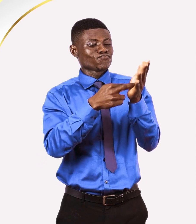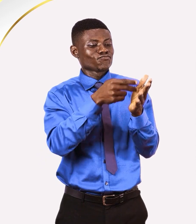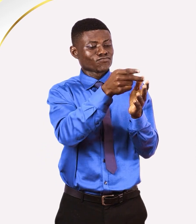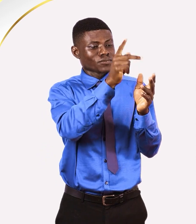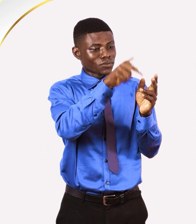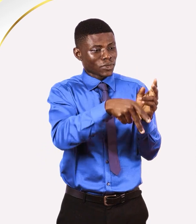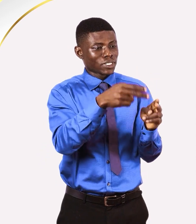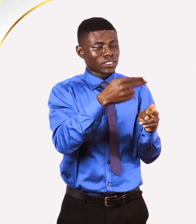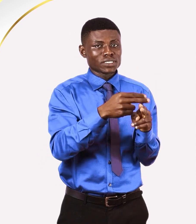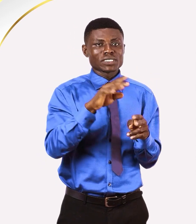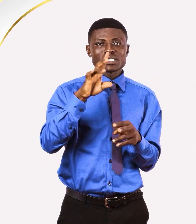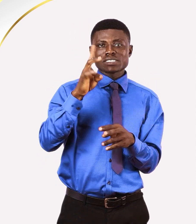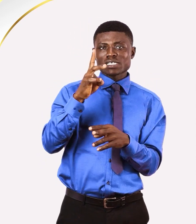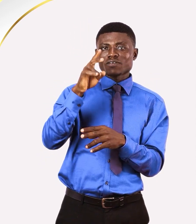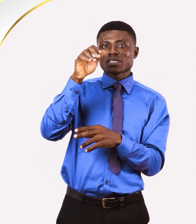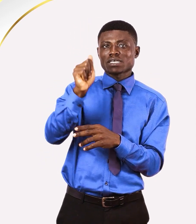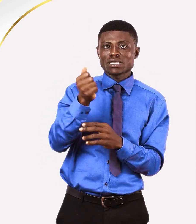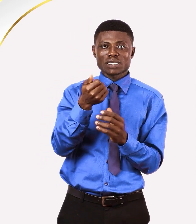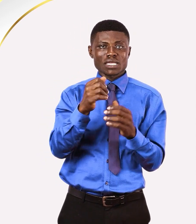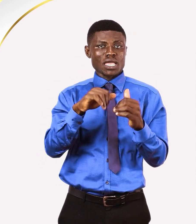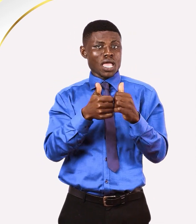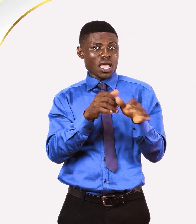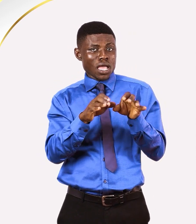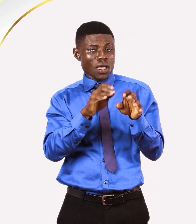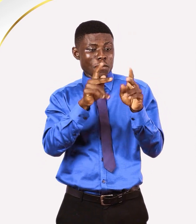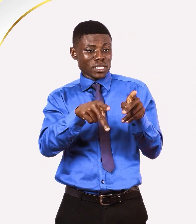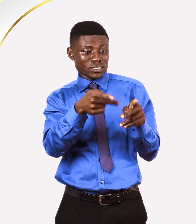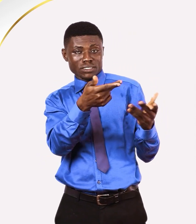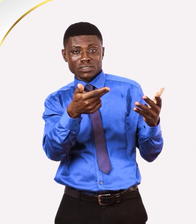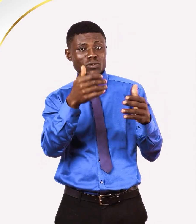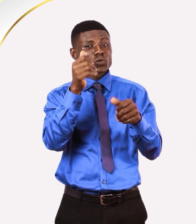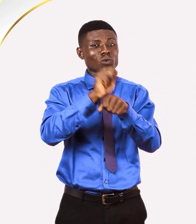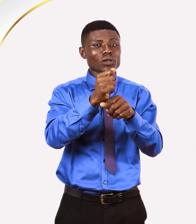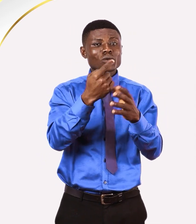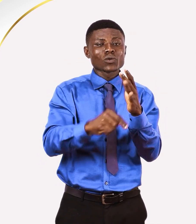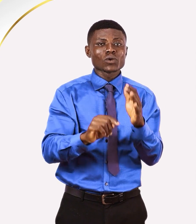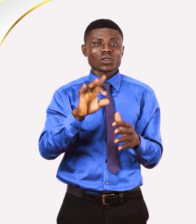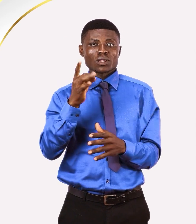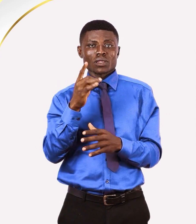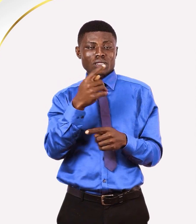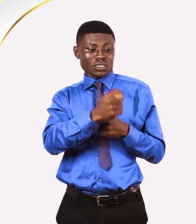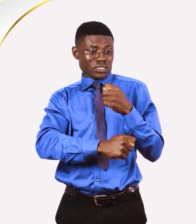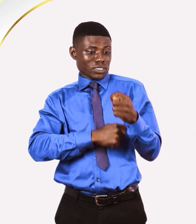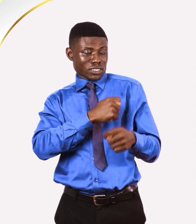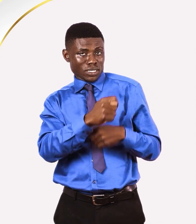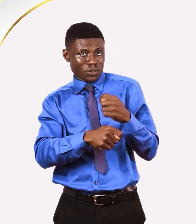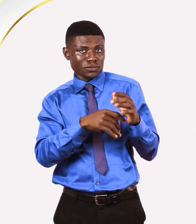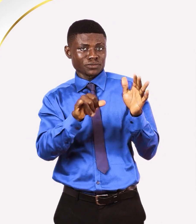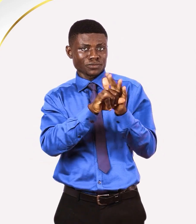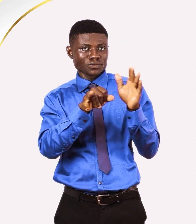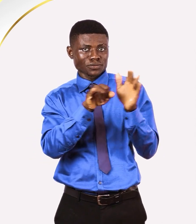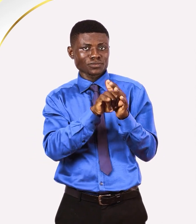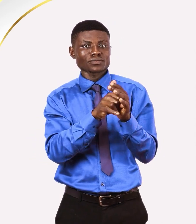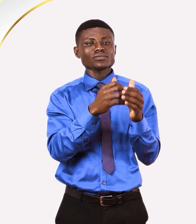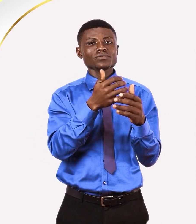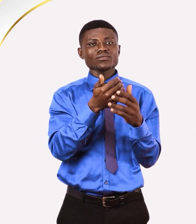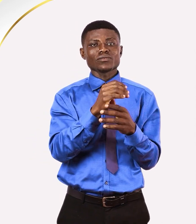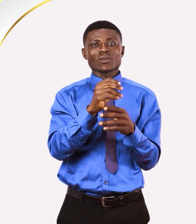of representative. 7A. Capacity of representative. 8. Type